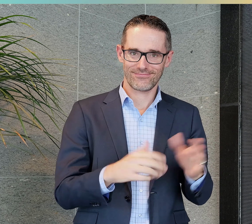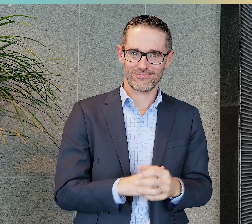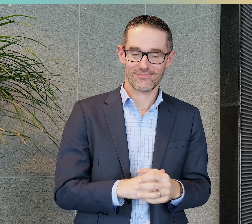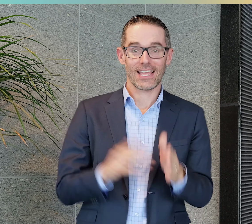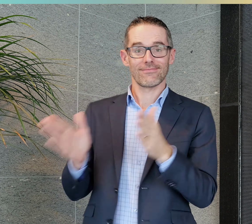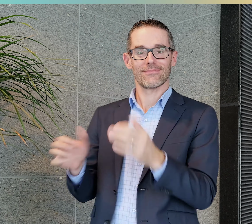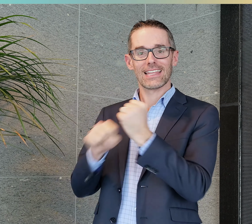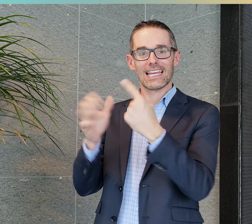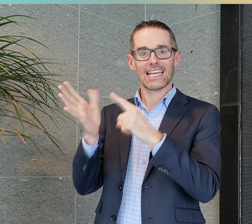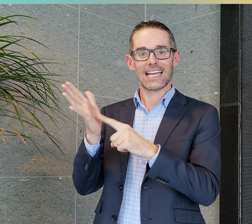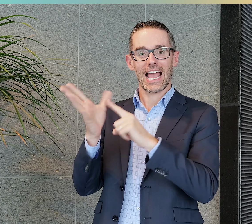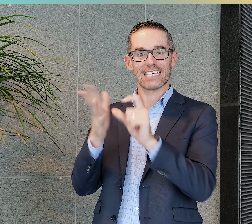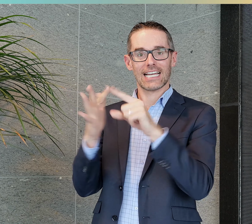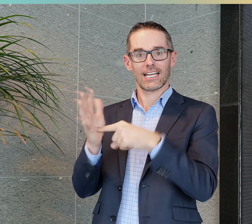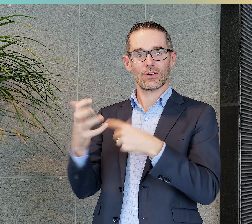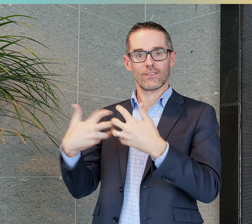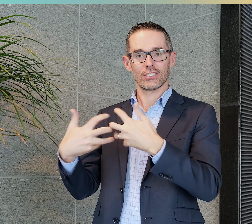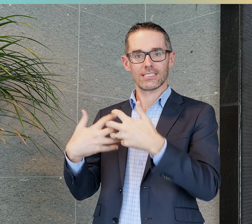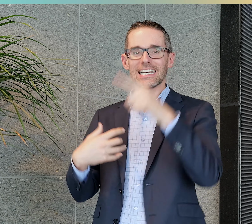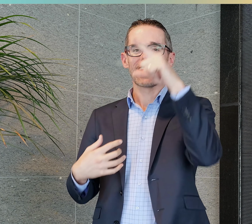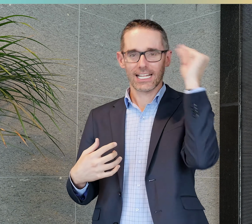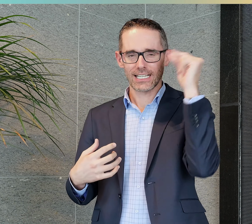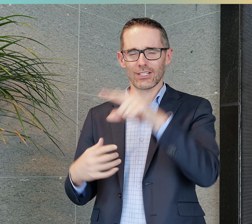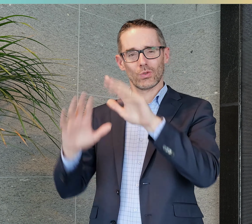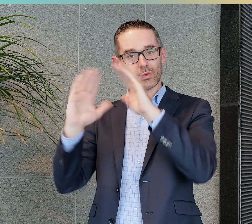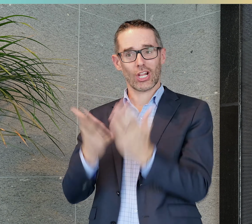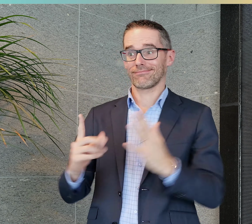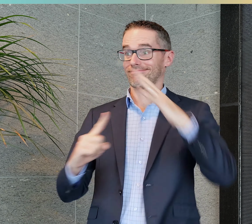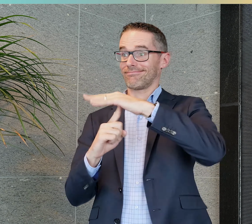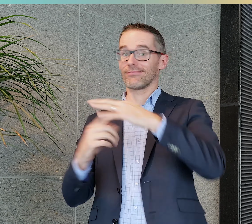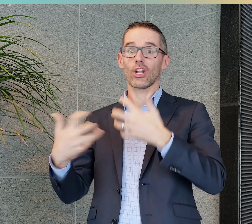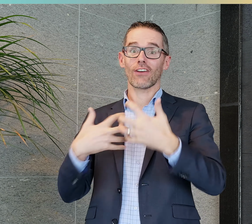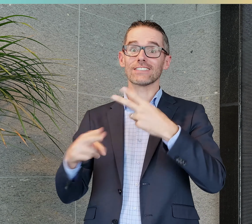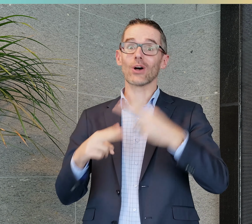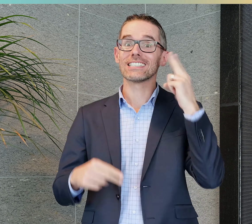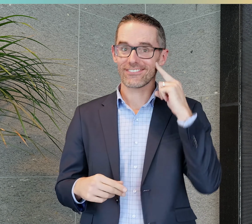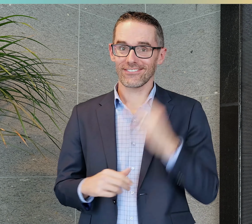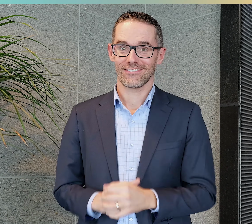alongside Gallaudet University, the global leader of universities for deaf people.